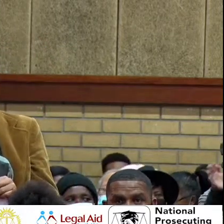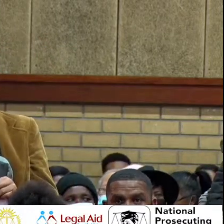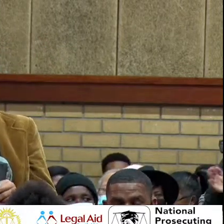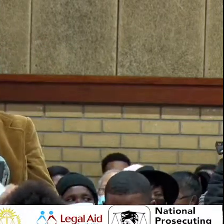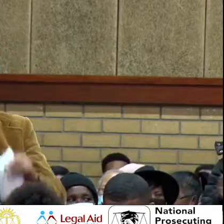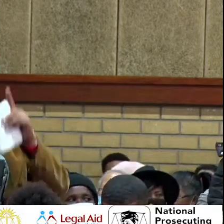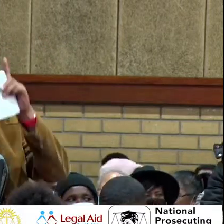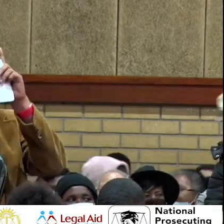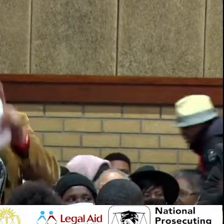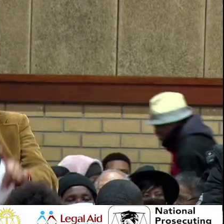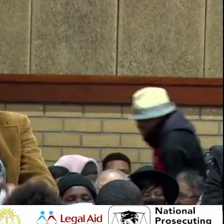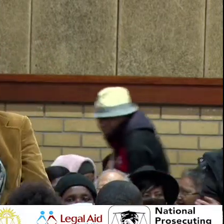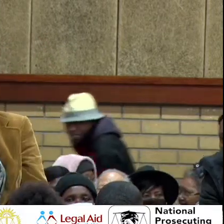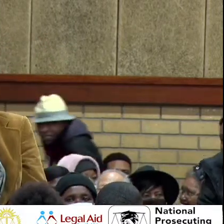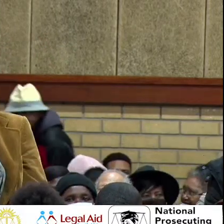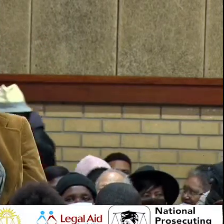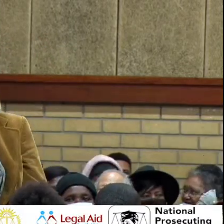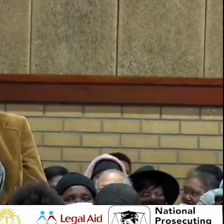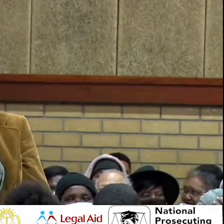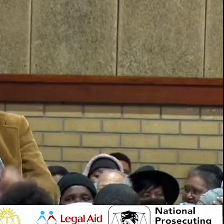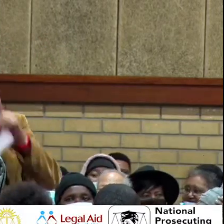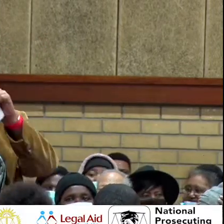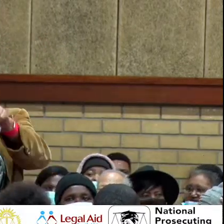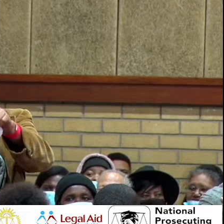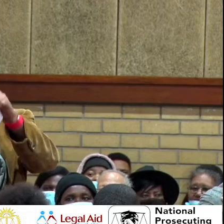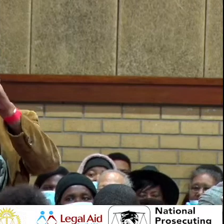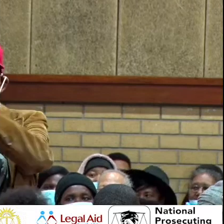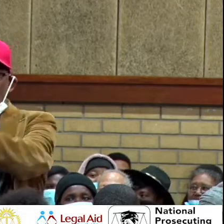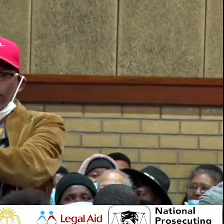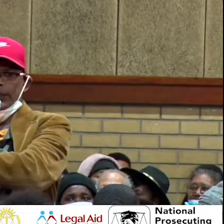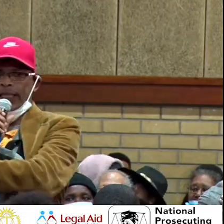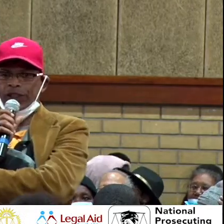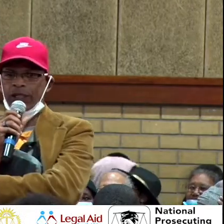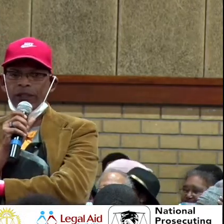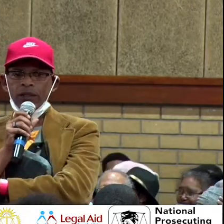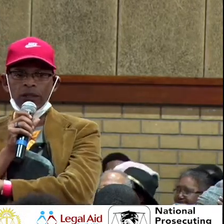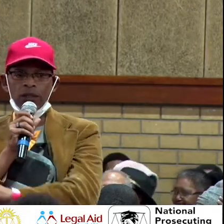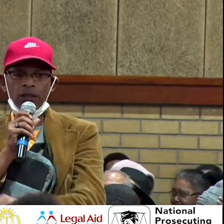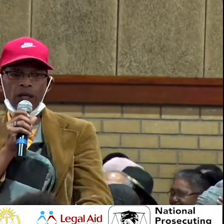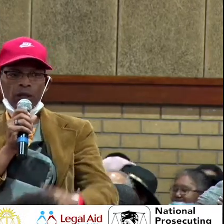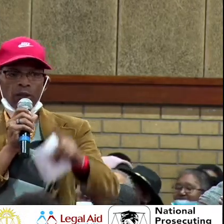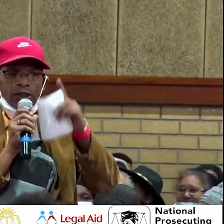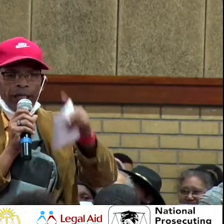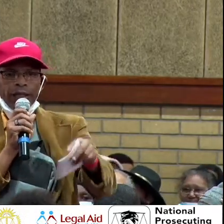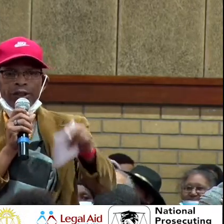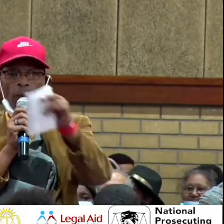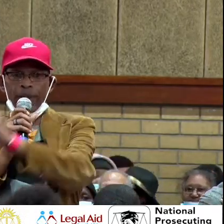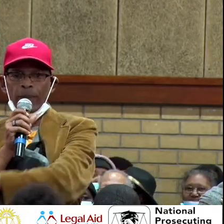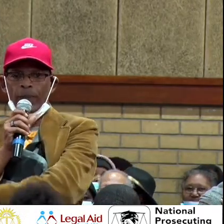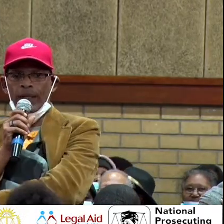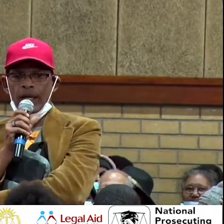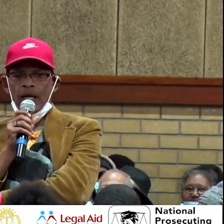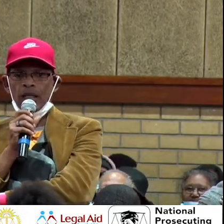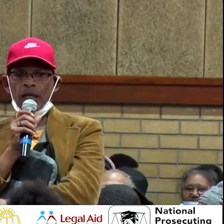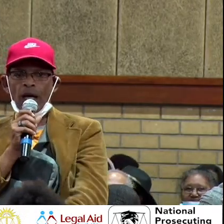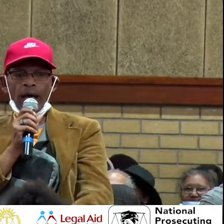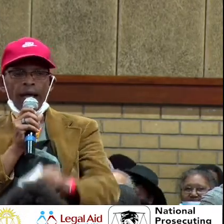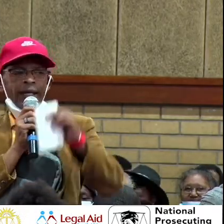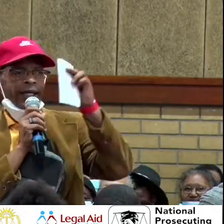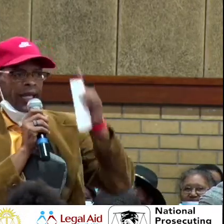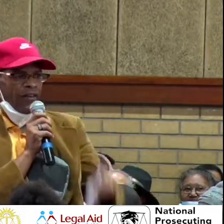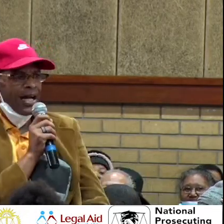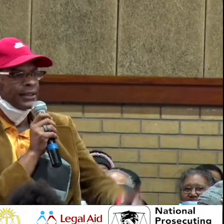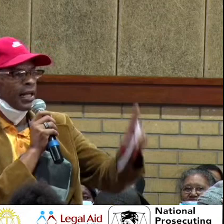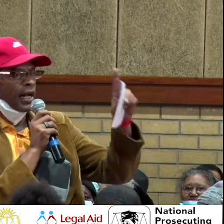things. We are tired. You change your police station, you change your people here,